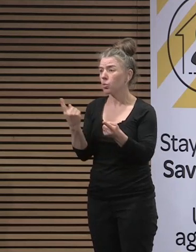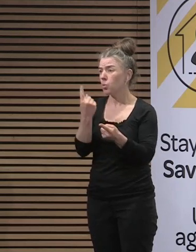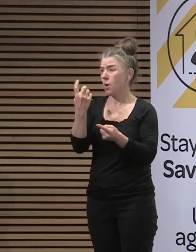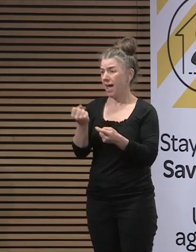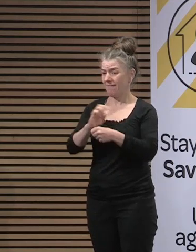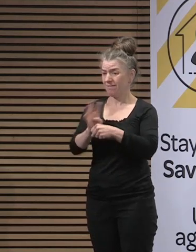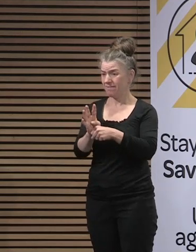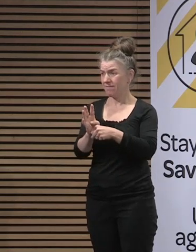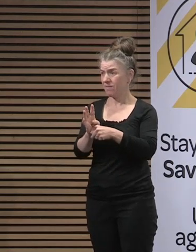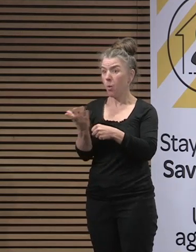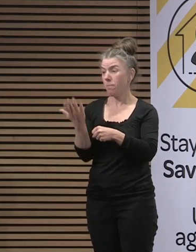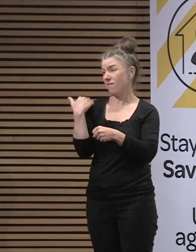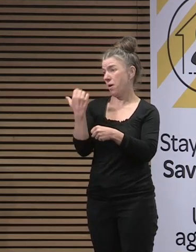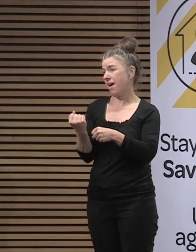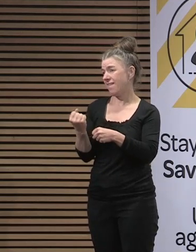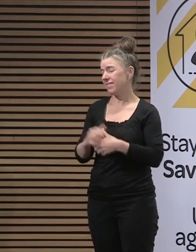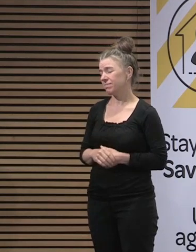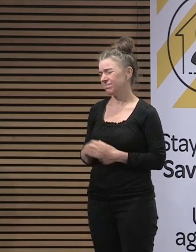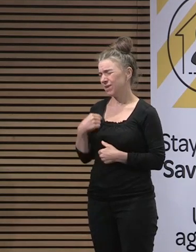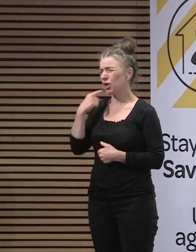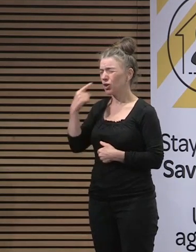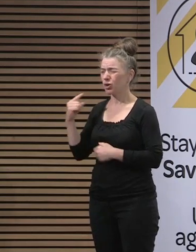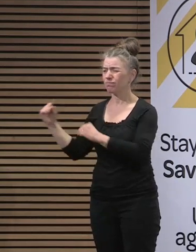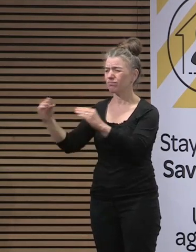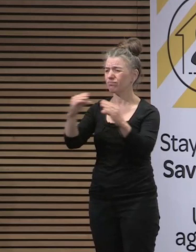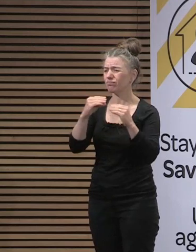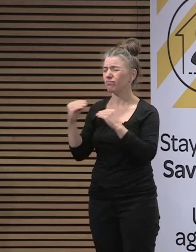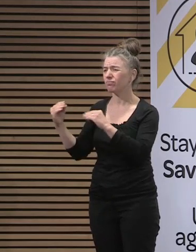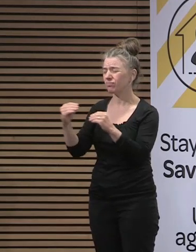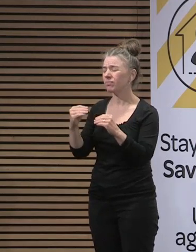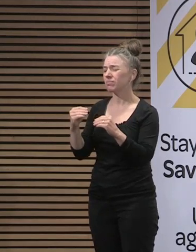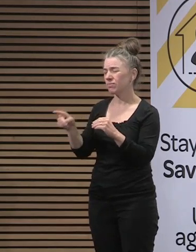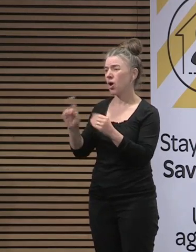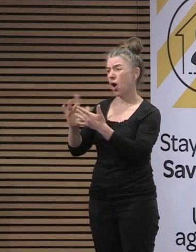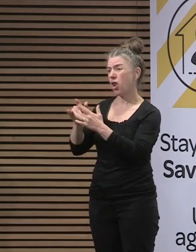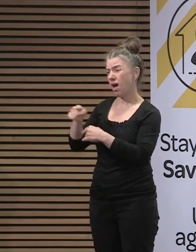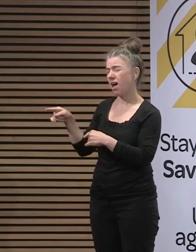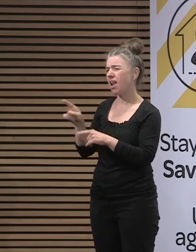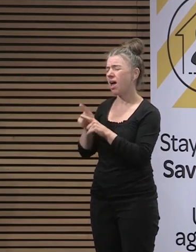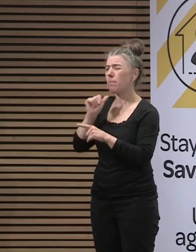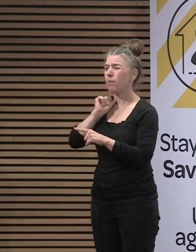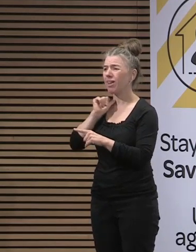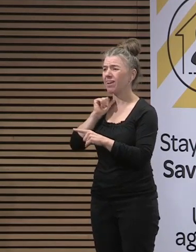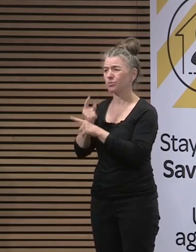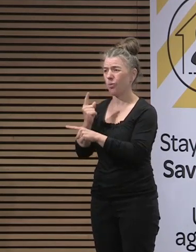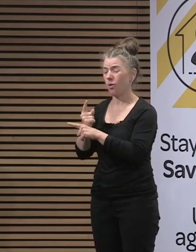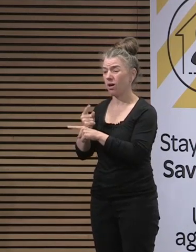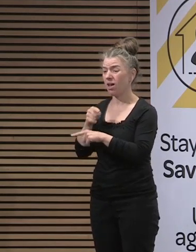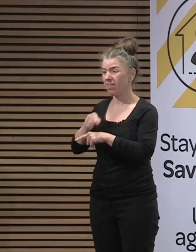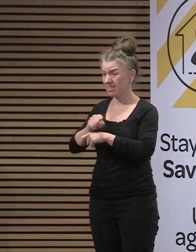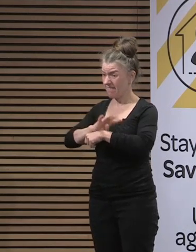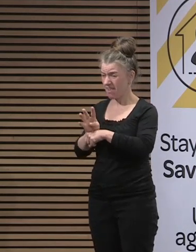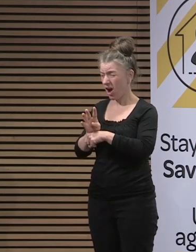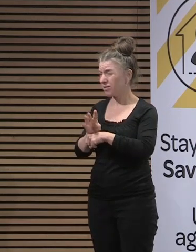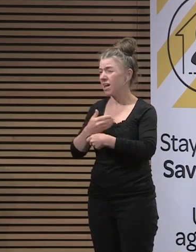have COVID-19. After hearing reports of comments online that I would say amount to bullying. This virus could